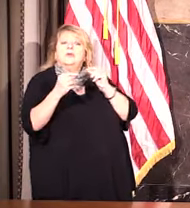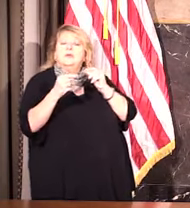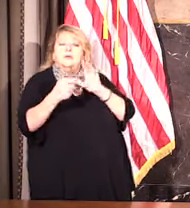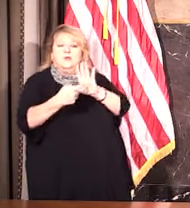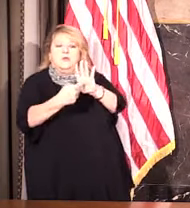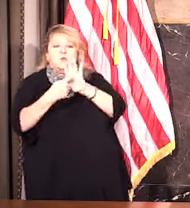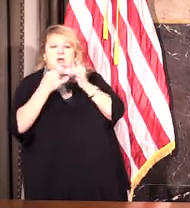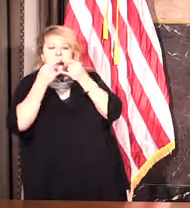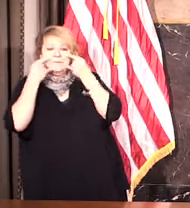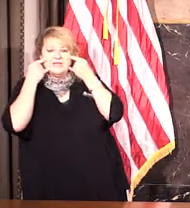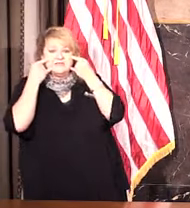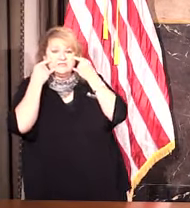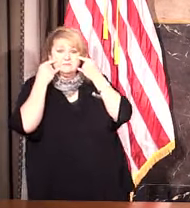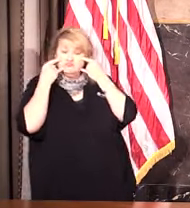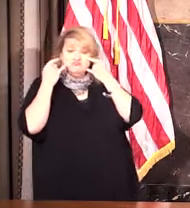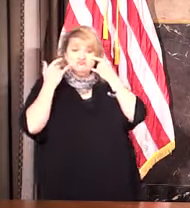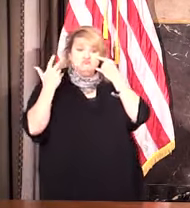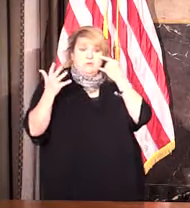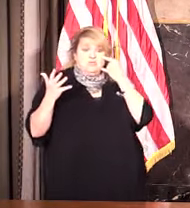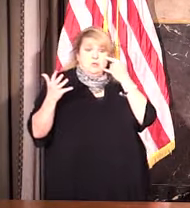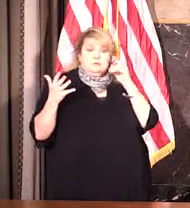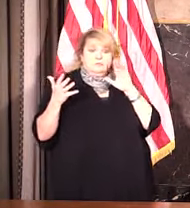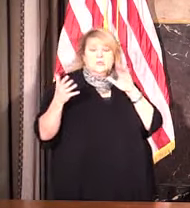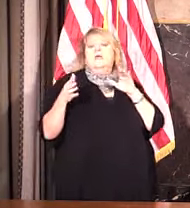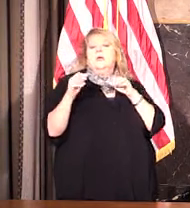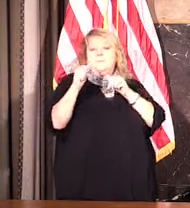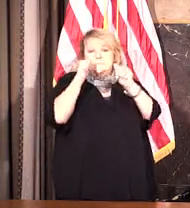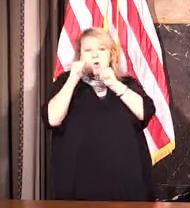mandate, and we did close bars for